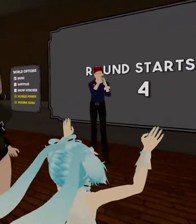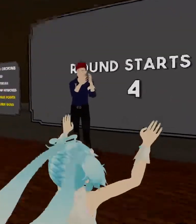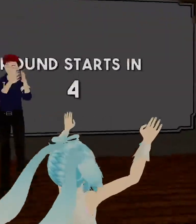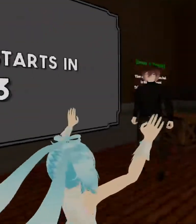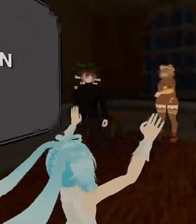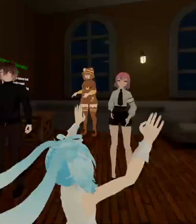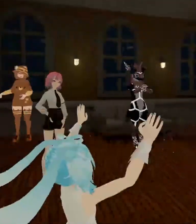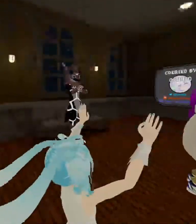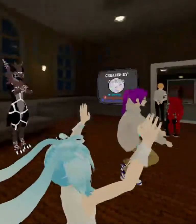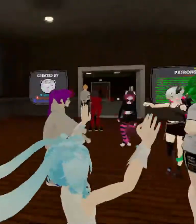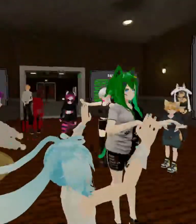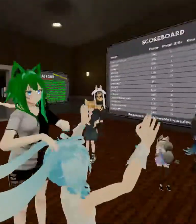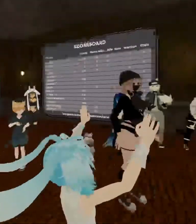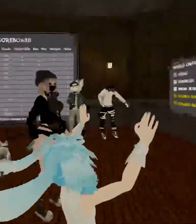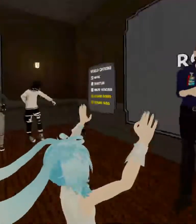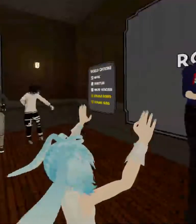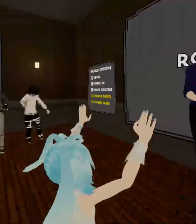me. Bastard.